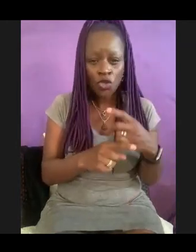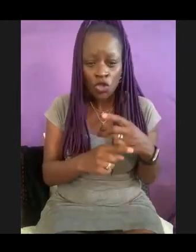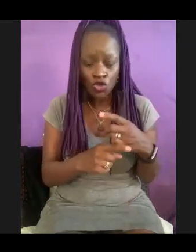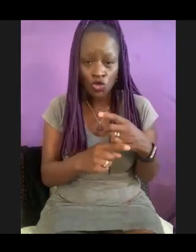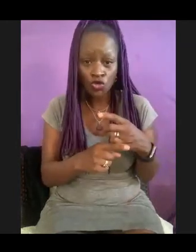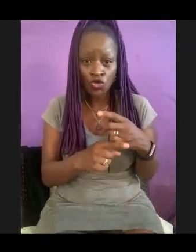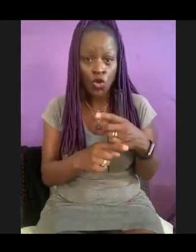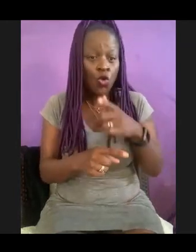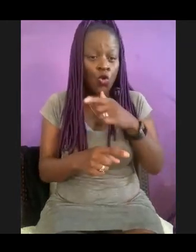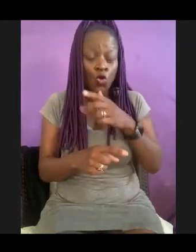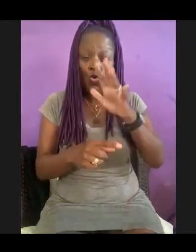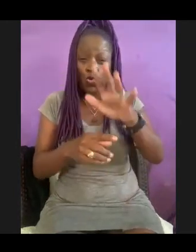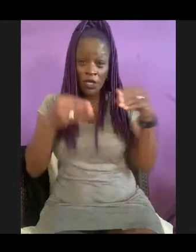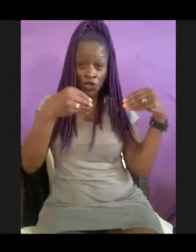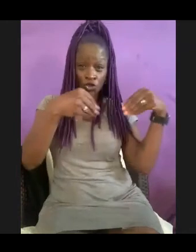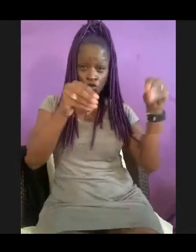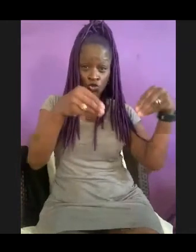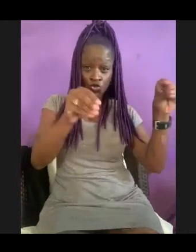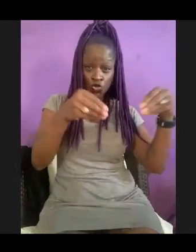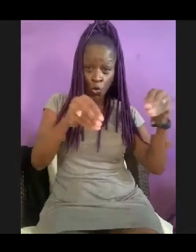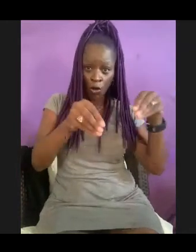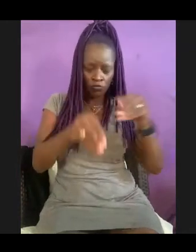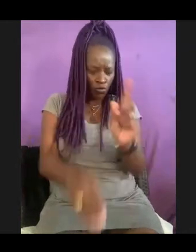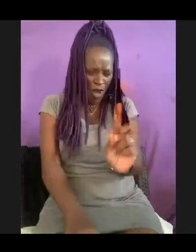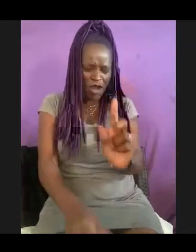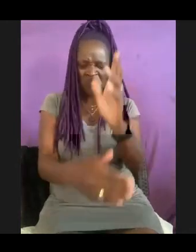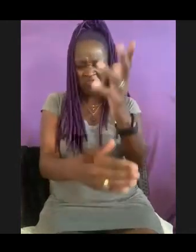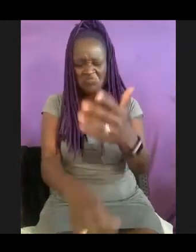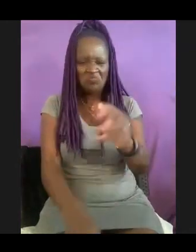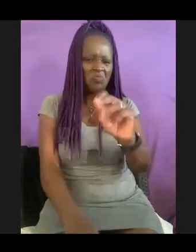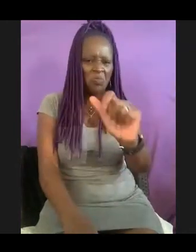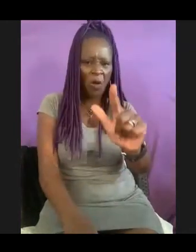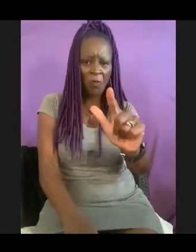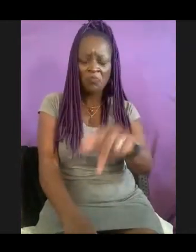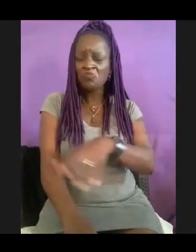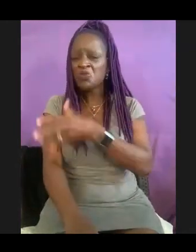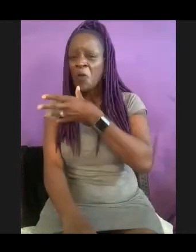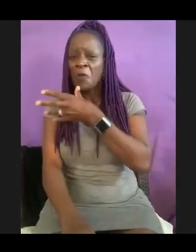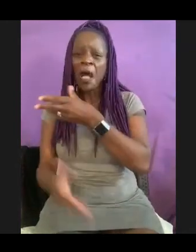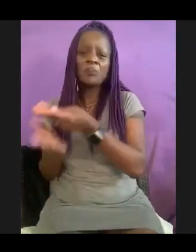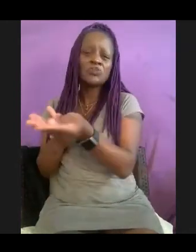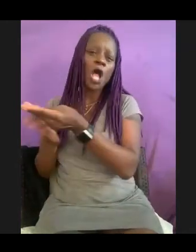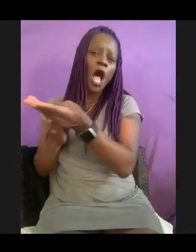video store at the mall while their mom shopped elsewhere.